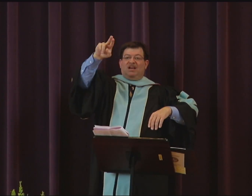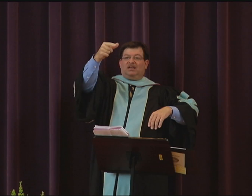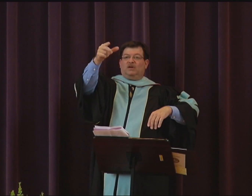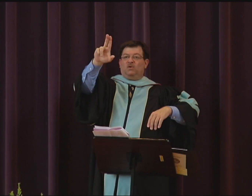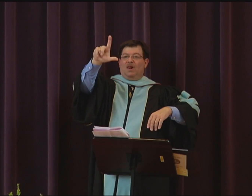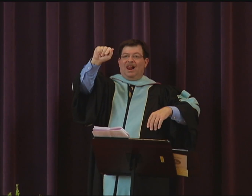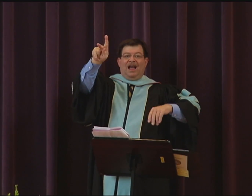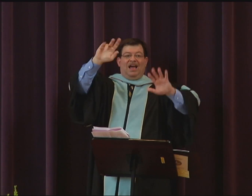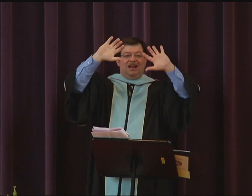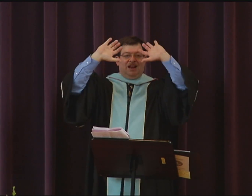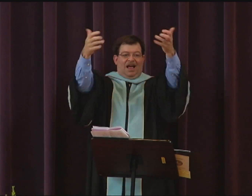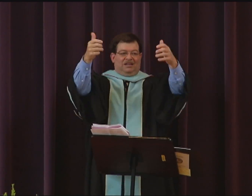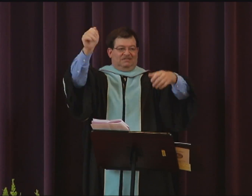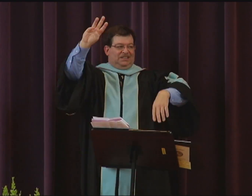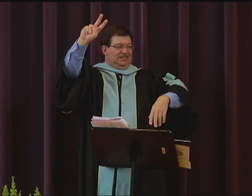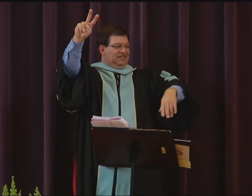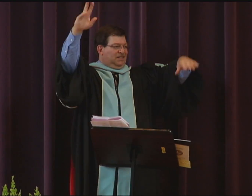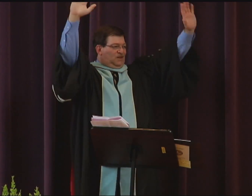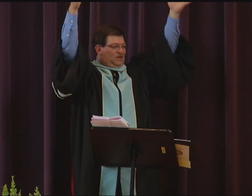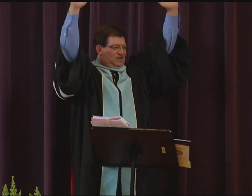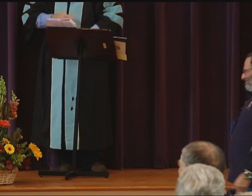Next, Baron Gulak.